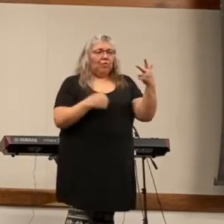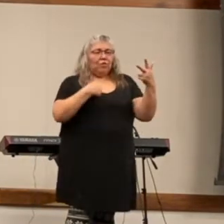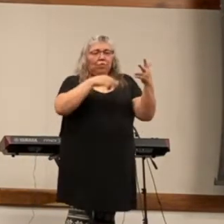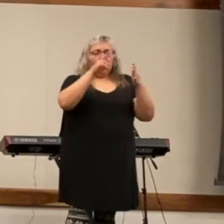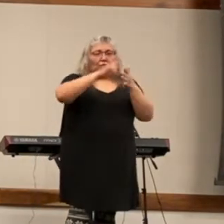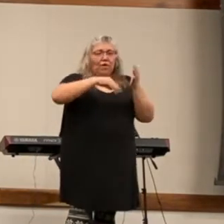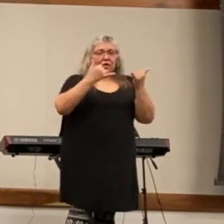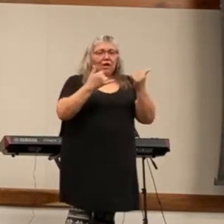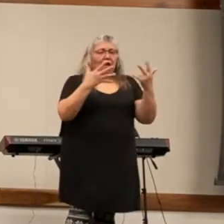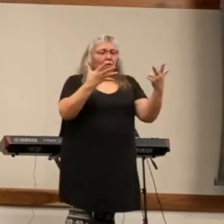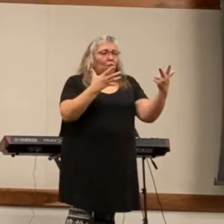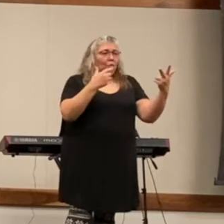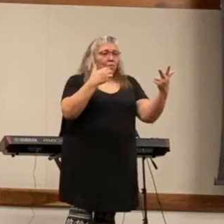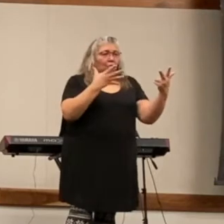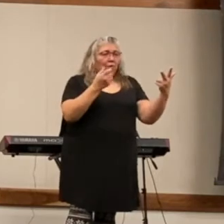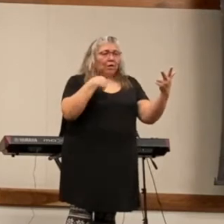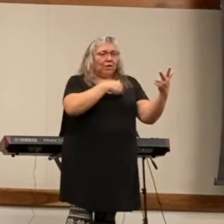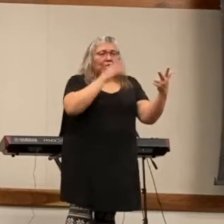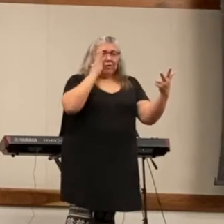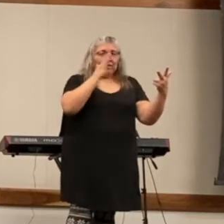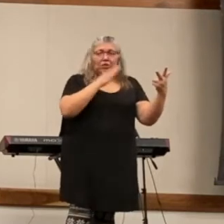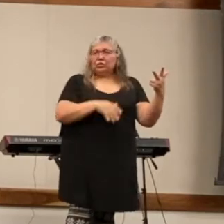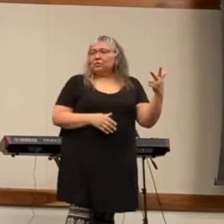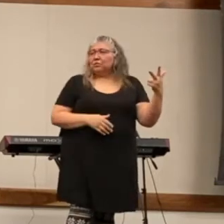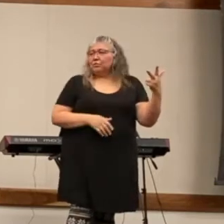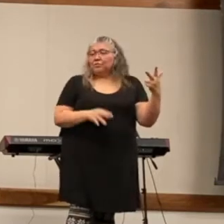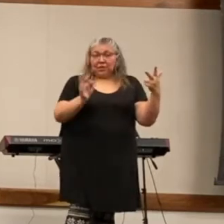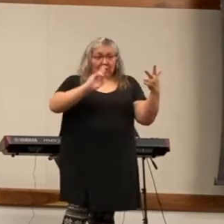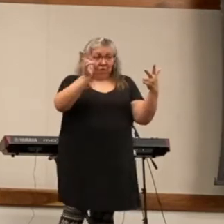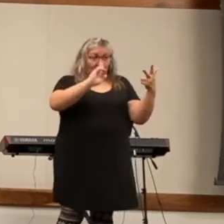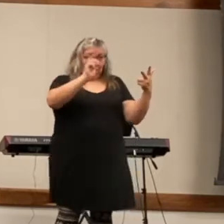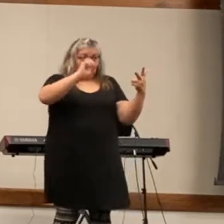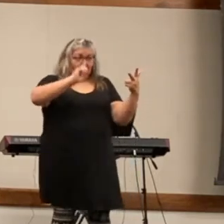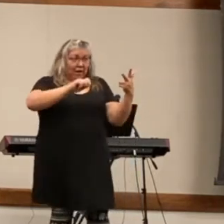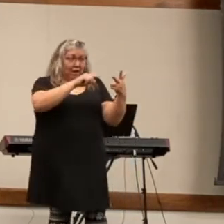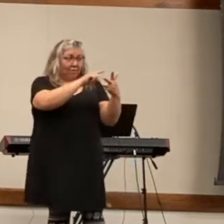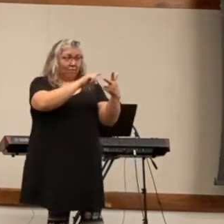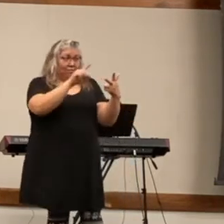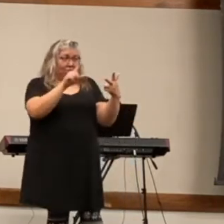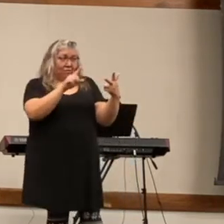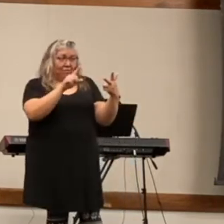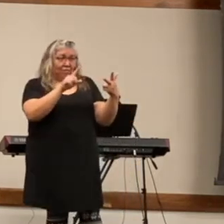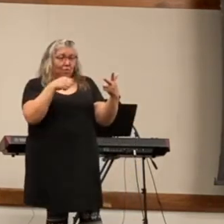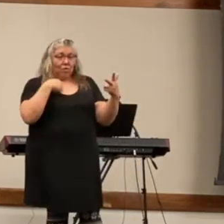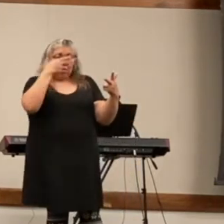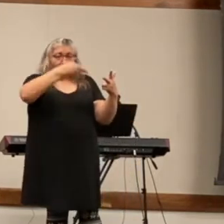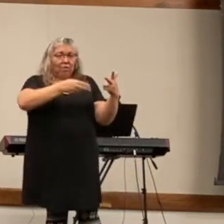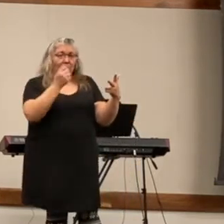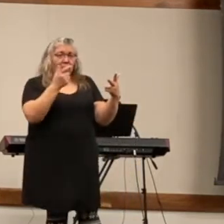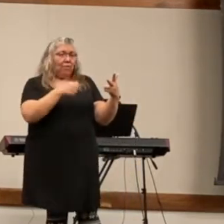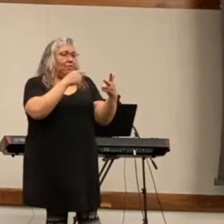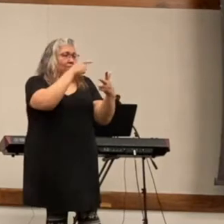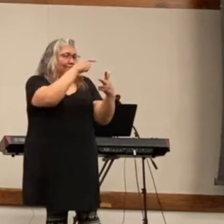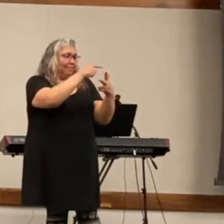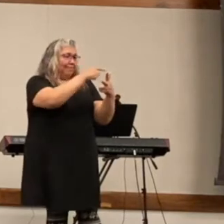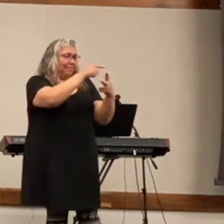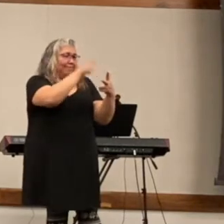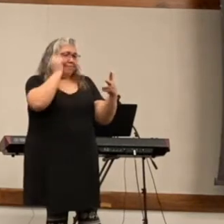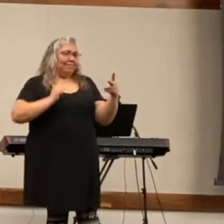today that I want us to pay attention to. Get ready to write it down because we're going to jump in it right away. Point number